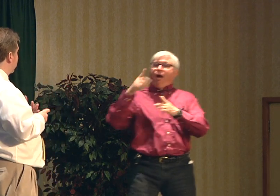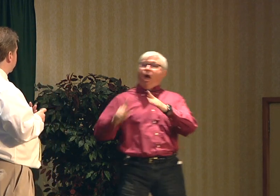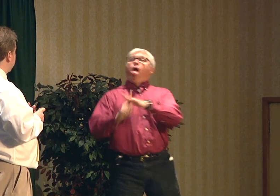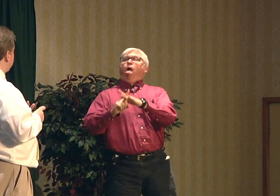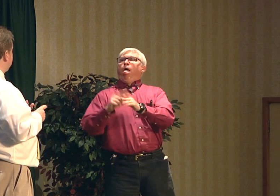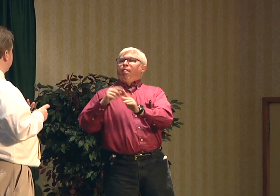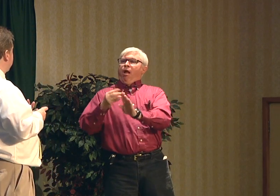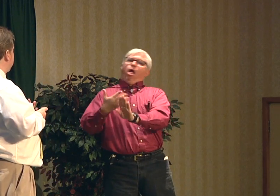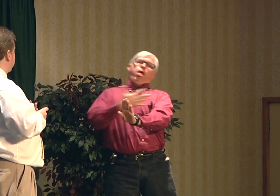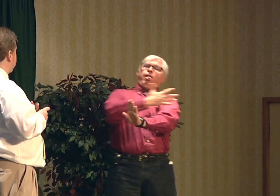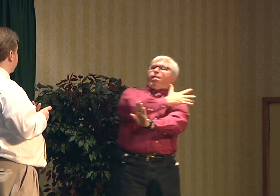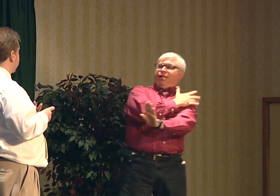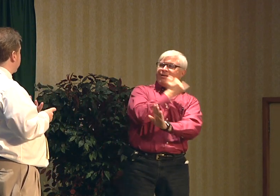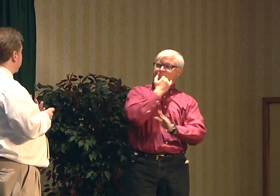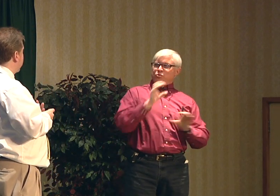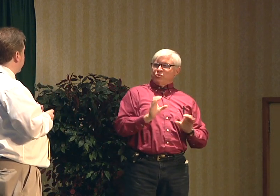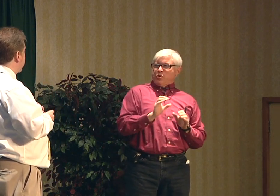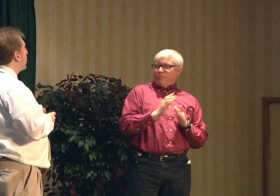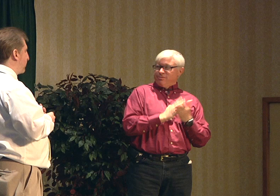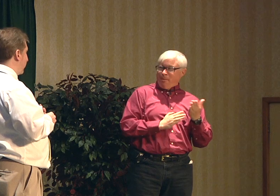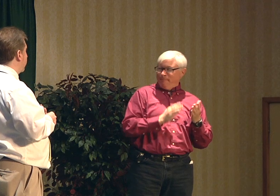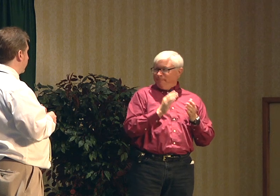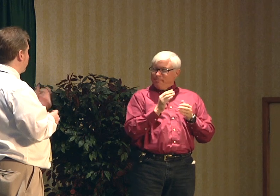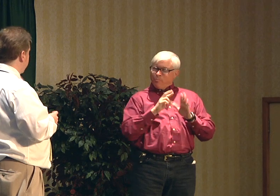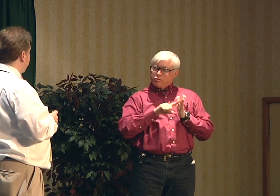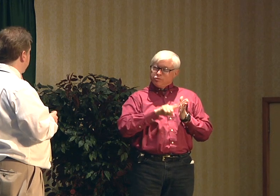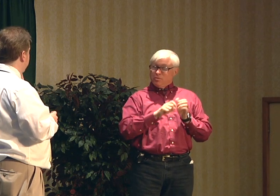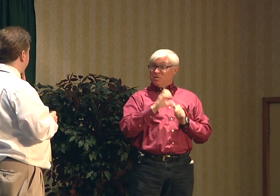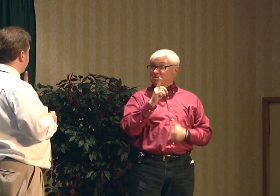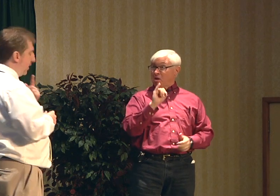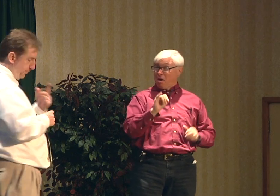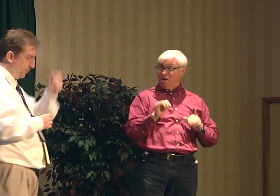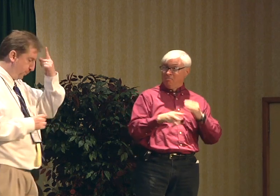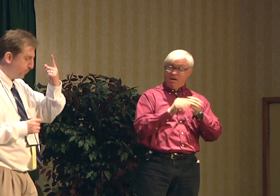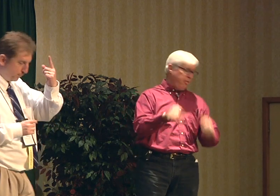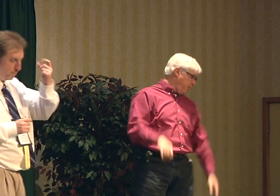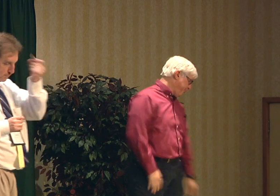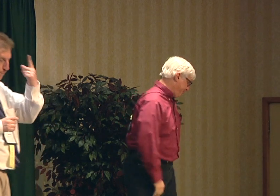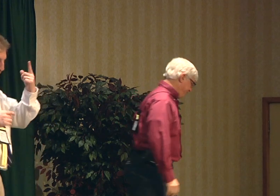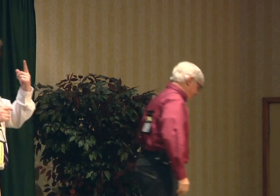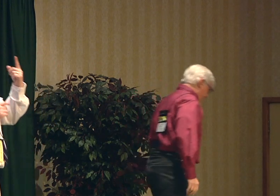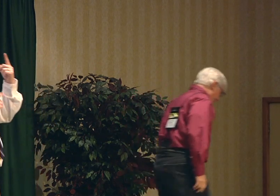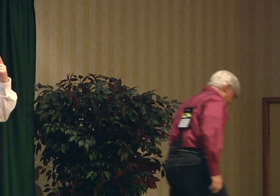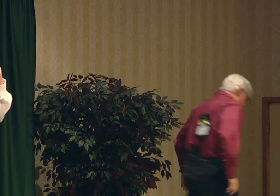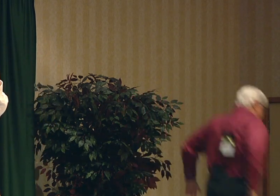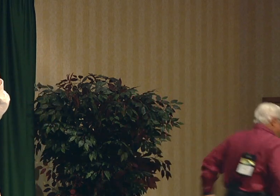You know, we don't want, I mean, we'd like to be proactive, I think, including certified deaf interpreters, so I'd like to put that out there.